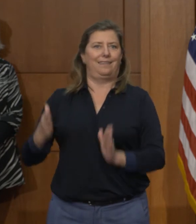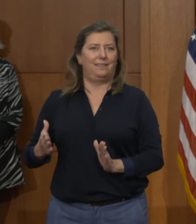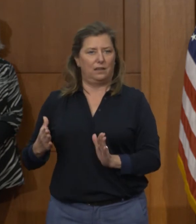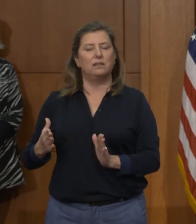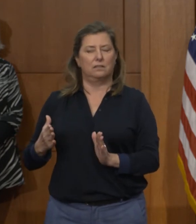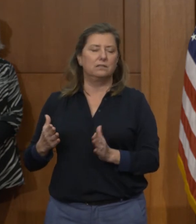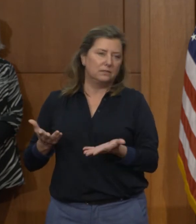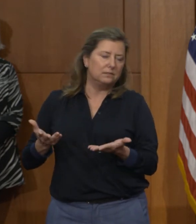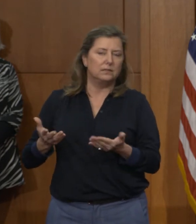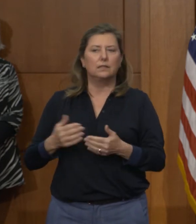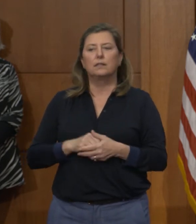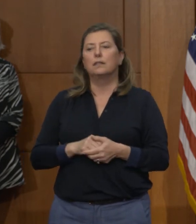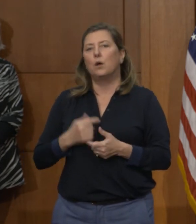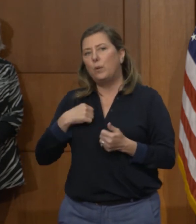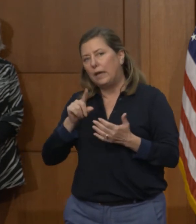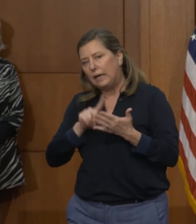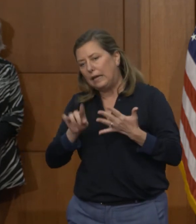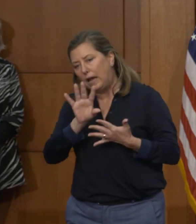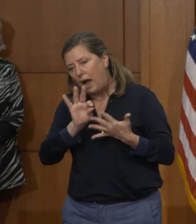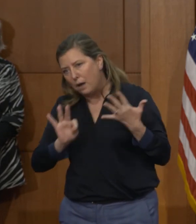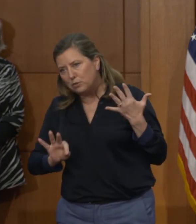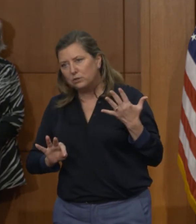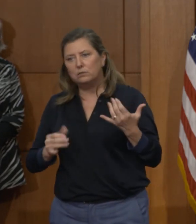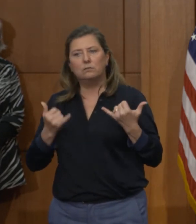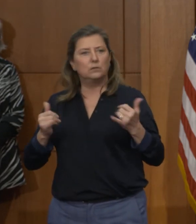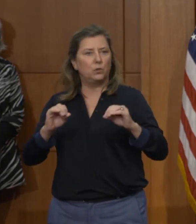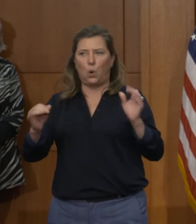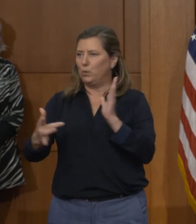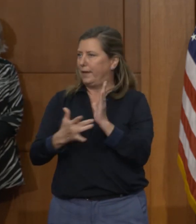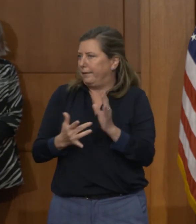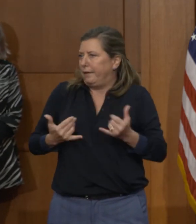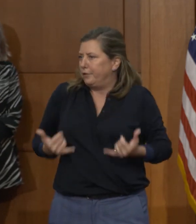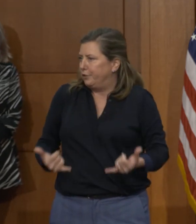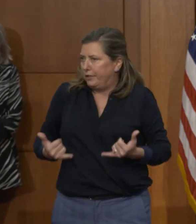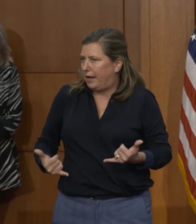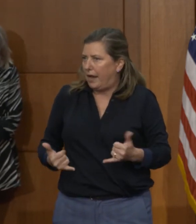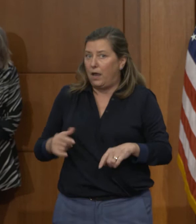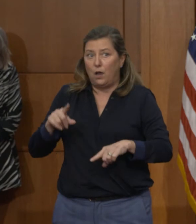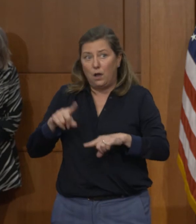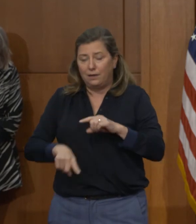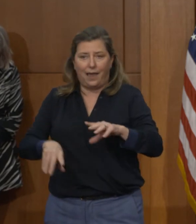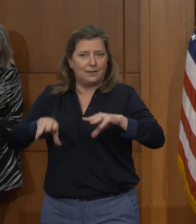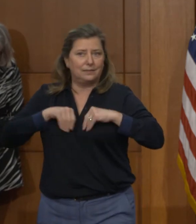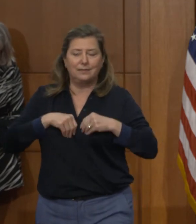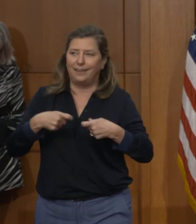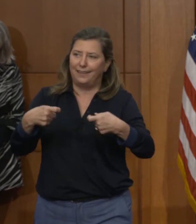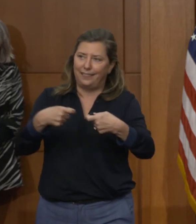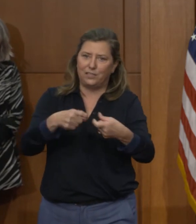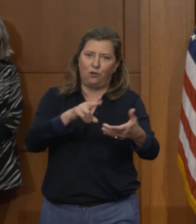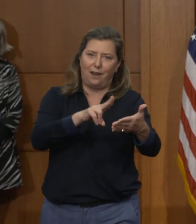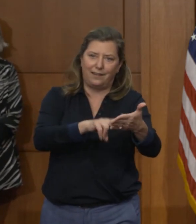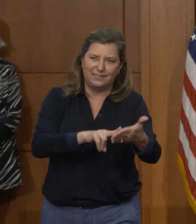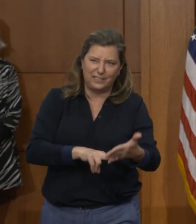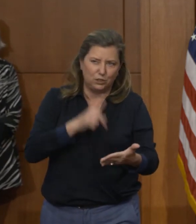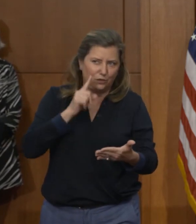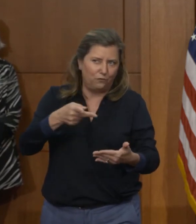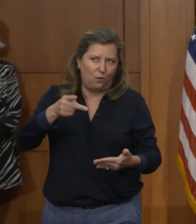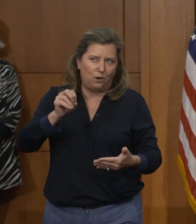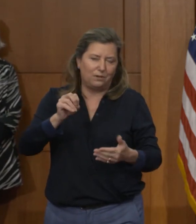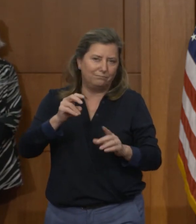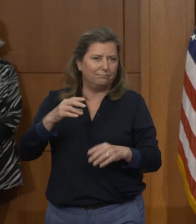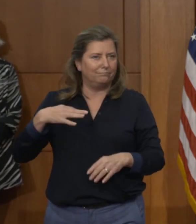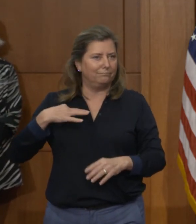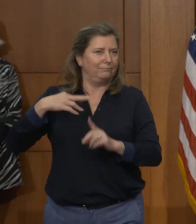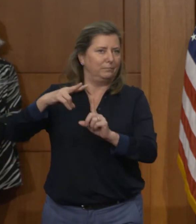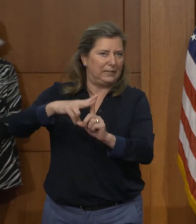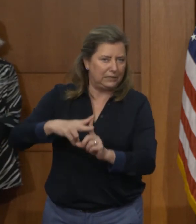options. Unfortunately, we do not have the technology today to allow for electronic petition signatures. We are hoping that as